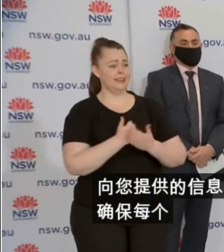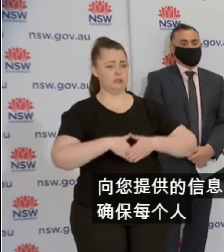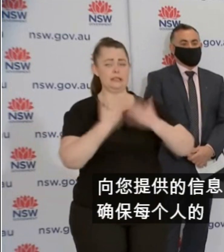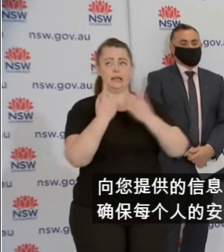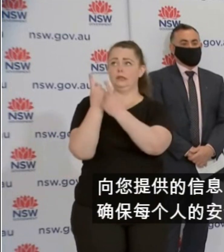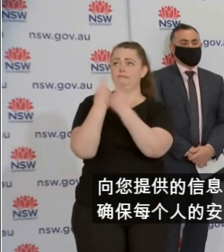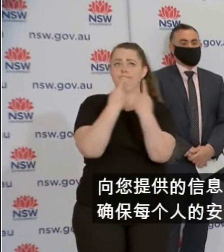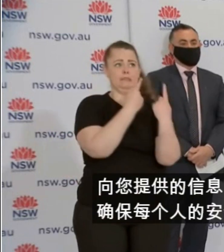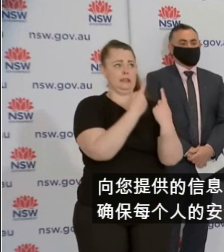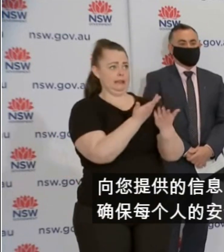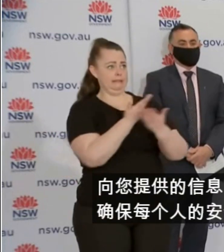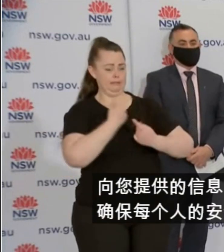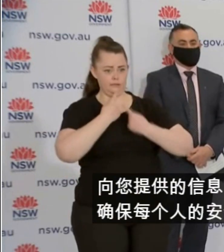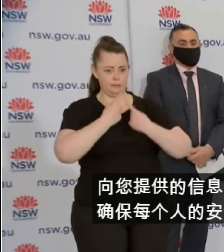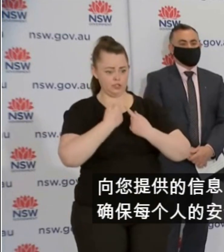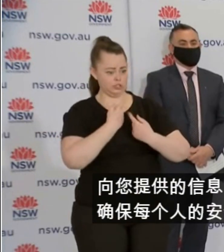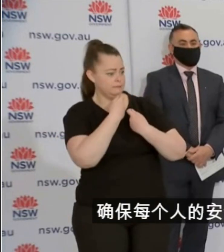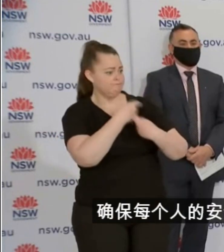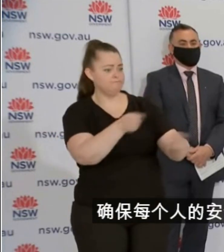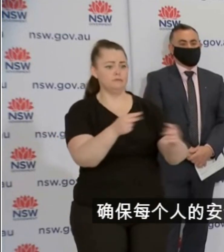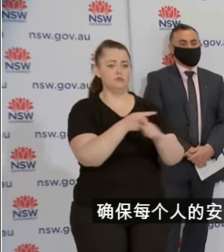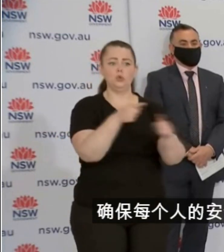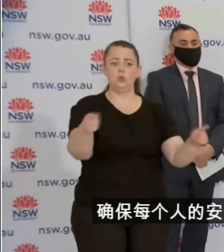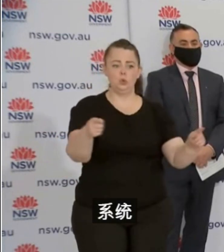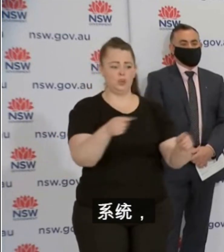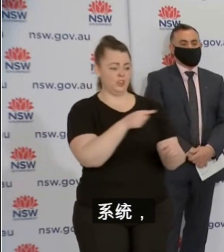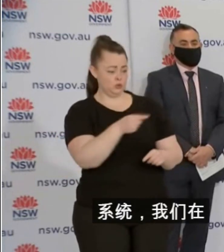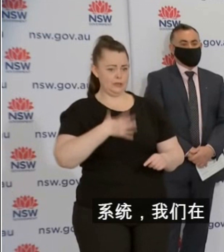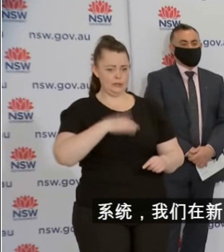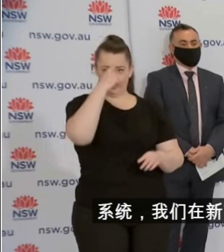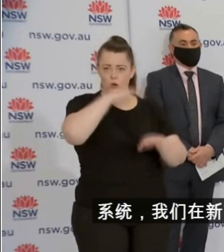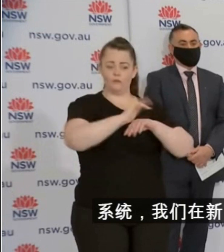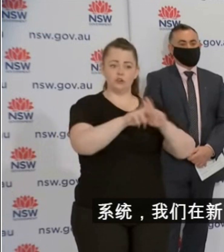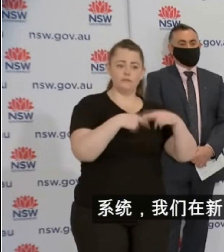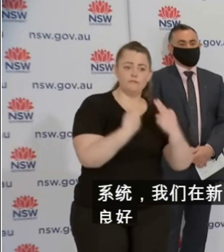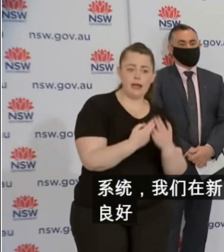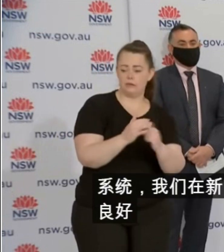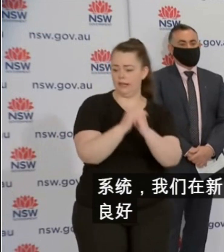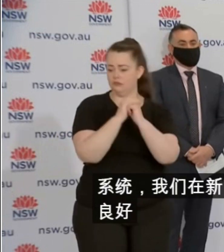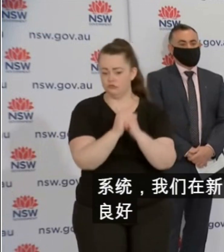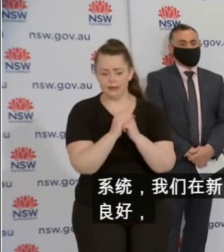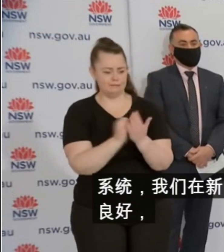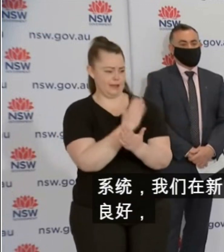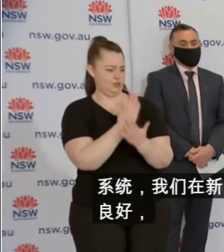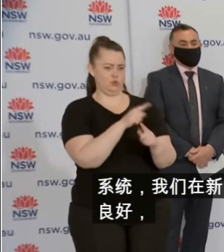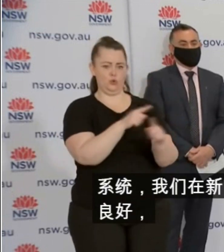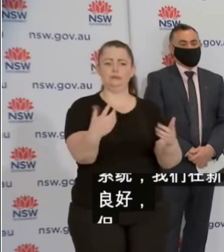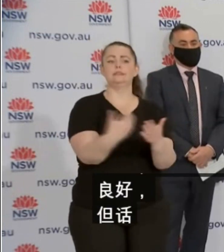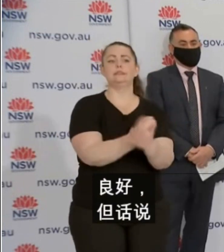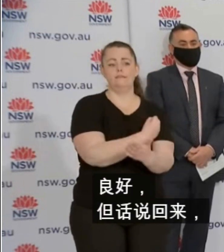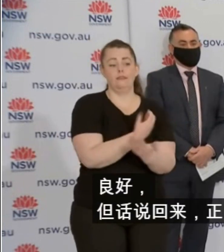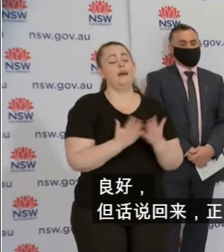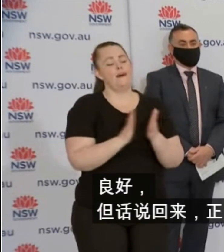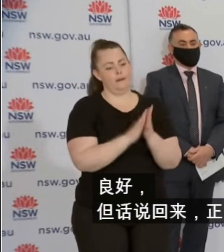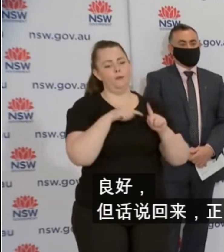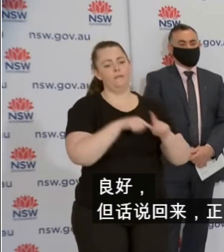keeping everybody safe. So it's a complex system, and our systems in New South Wales are holding up incredibly well. But